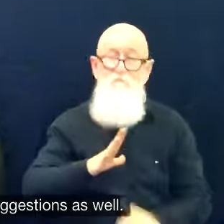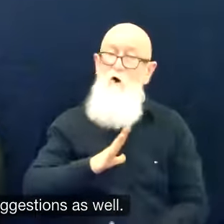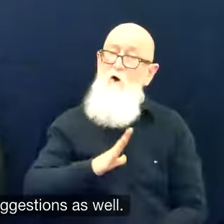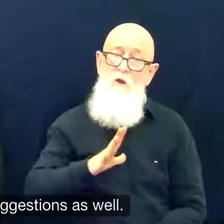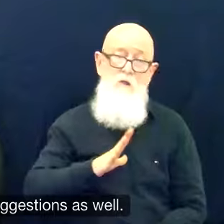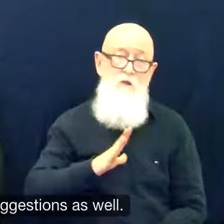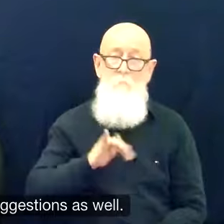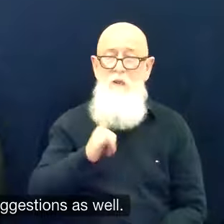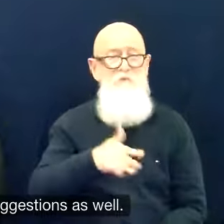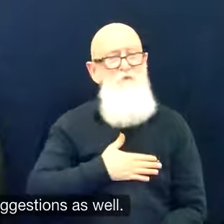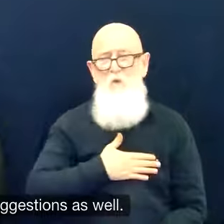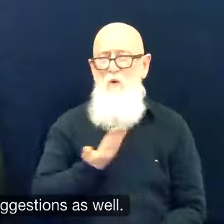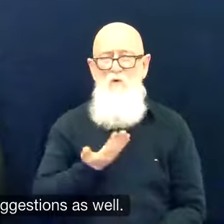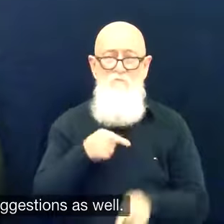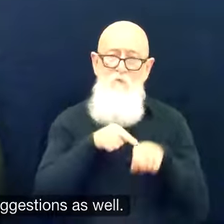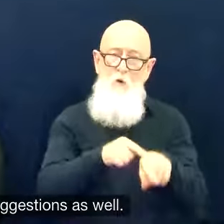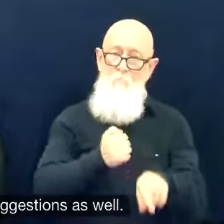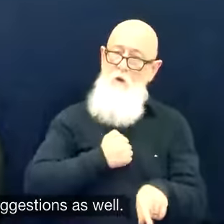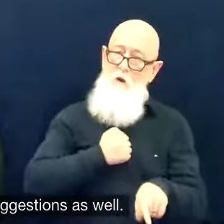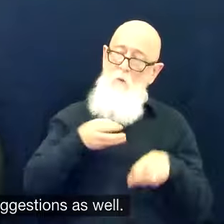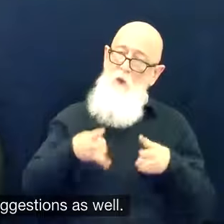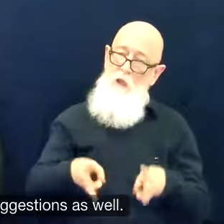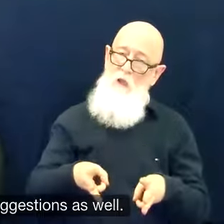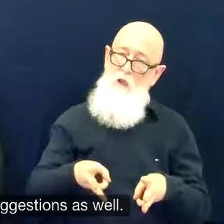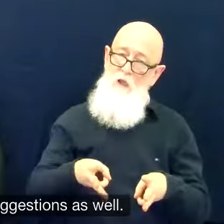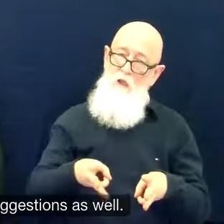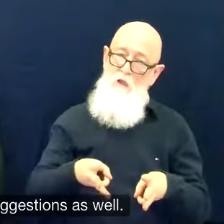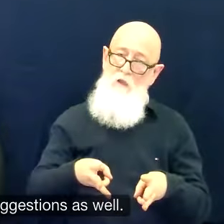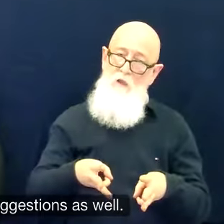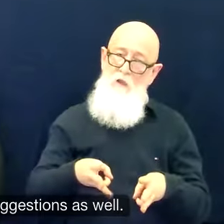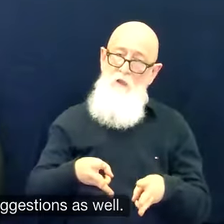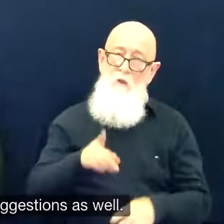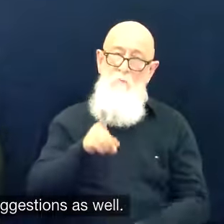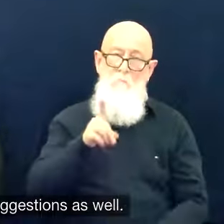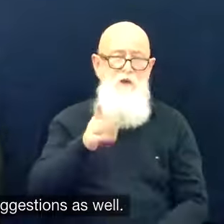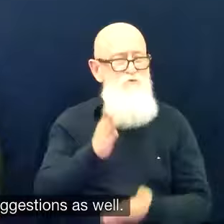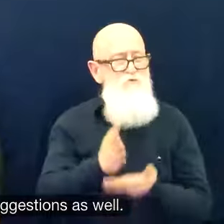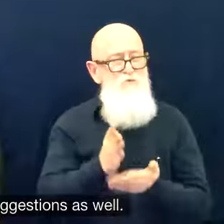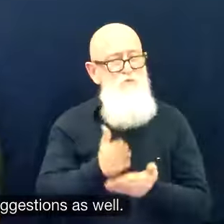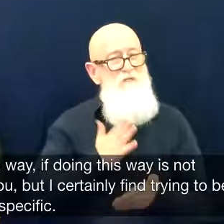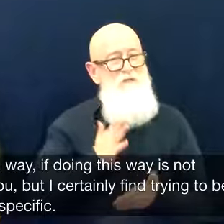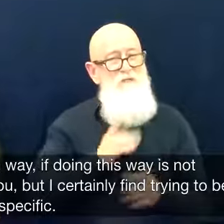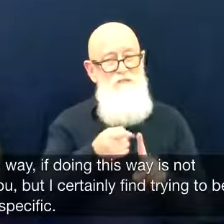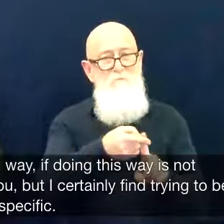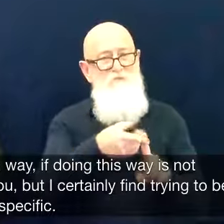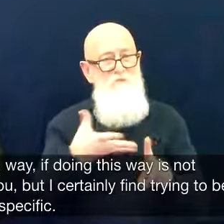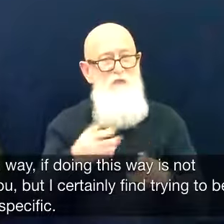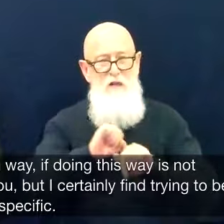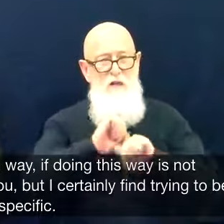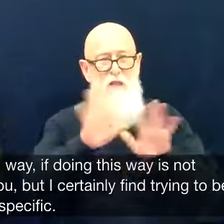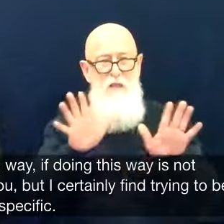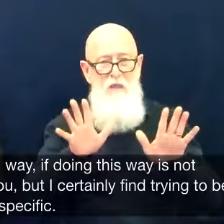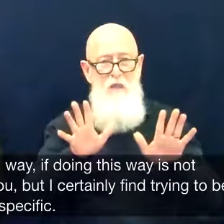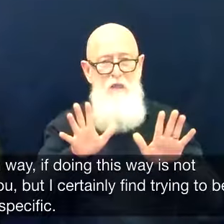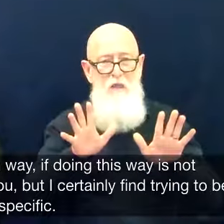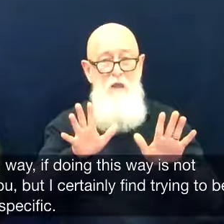is not something that will work for you. But I certainly find trying to be very specific, because then you can really celebrate